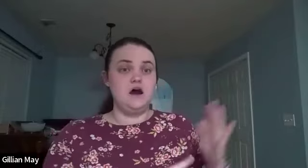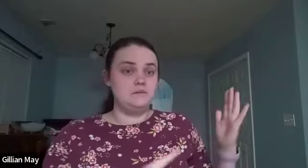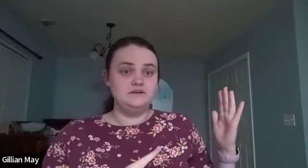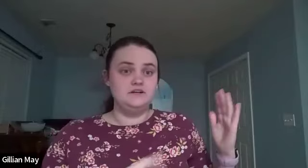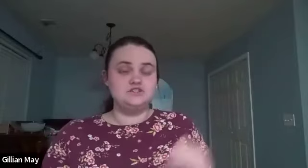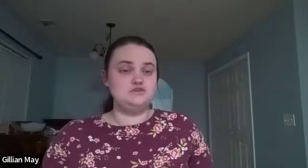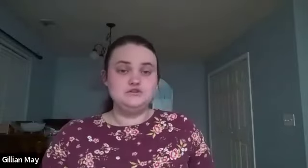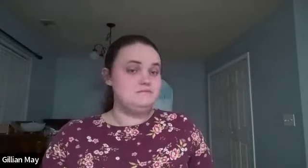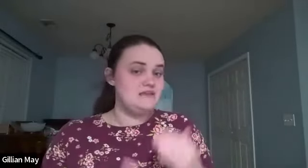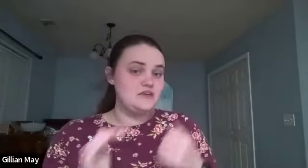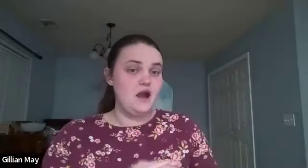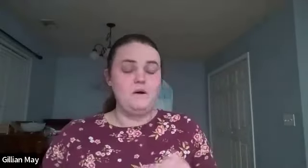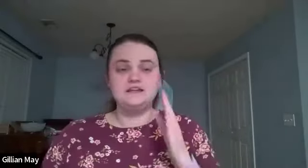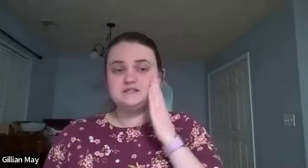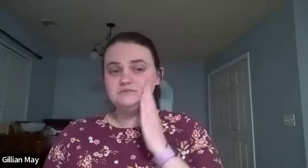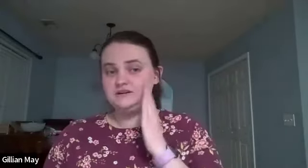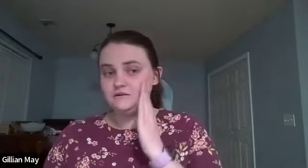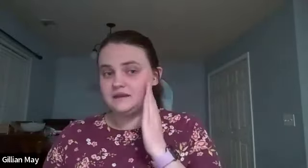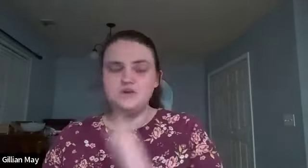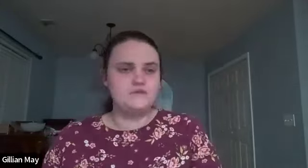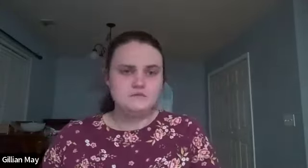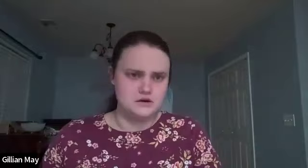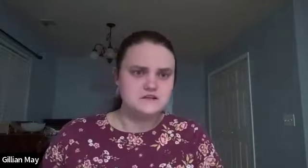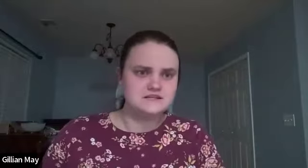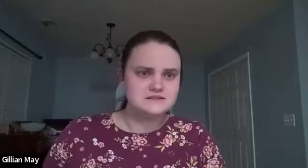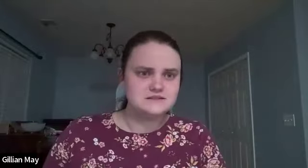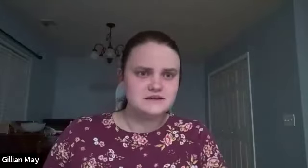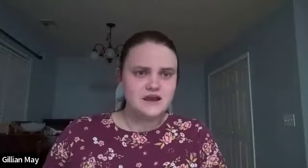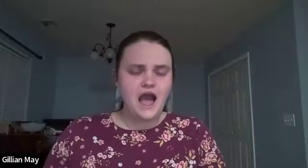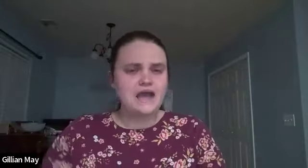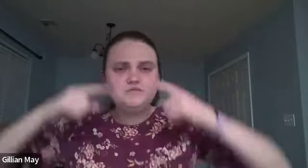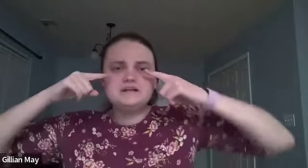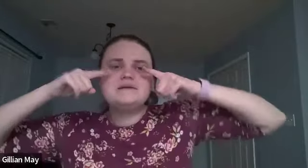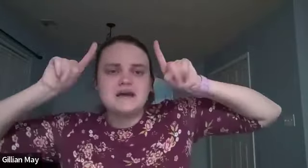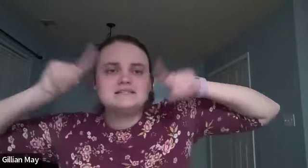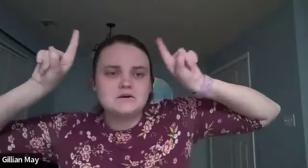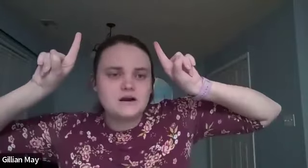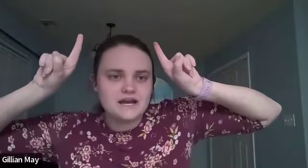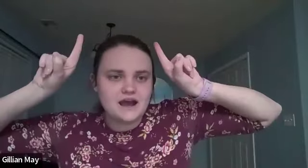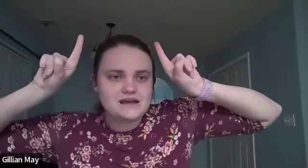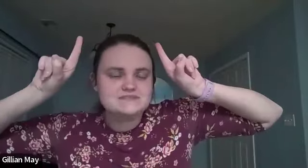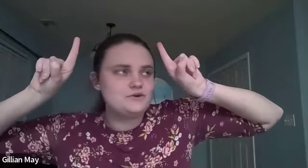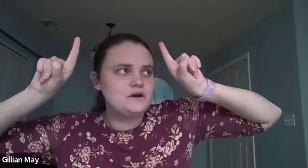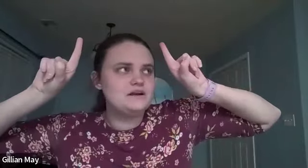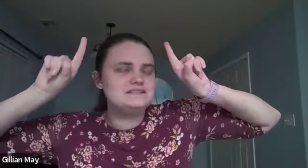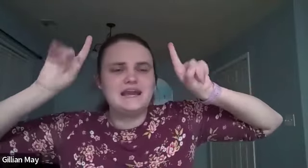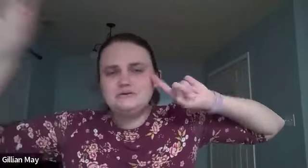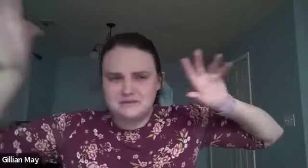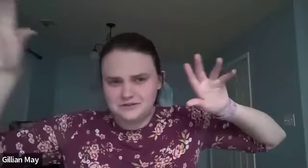top. So you may think, oh, I can just like put a little makeup. No, they'll notice. I did one time mascara on my eyes for work because like I don't typically